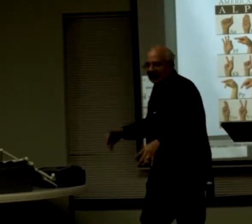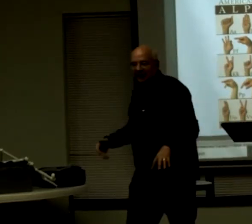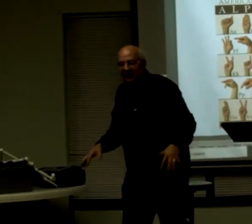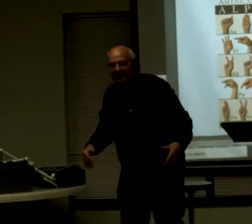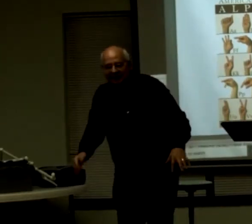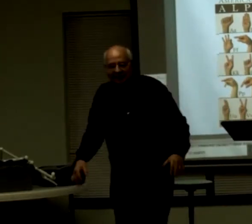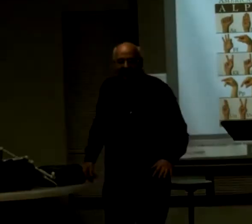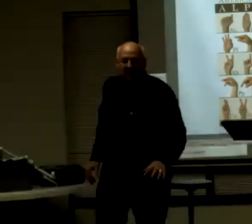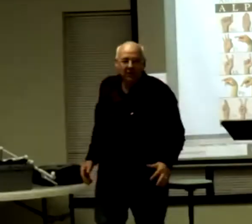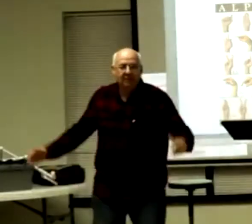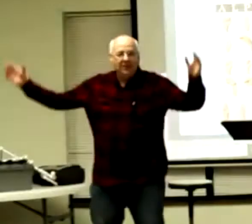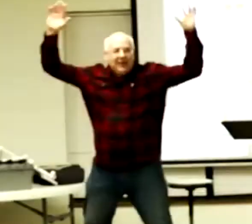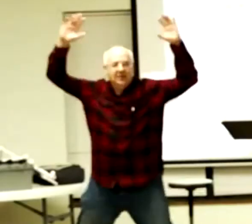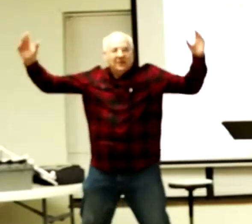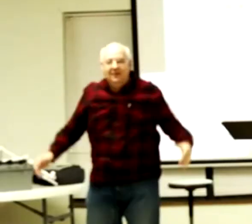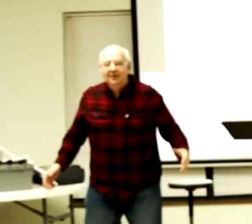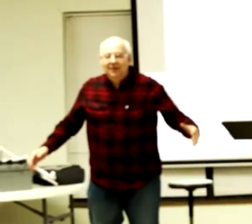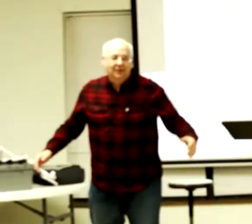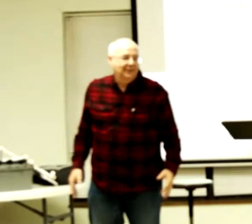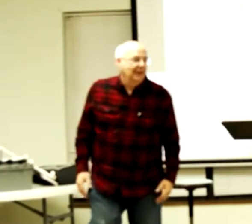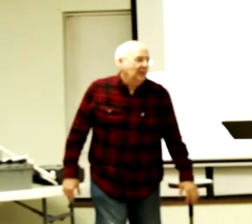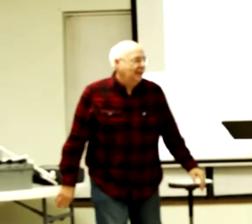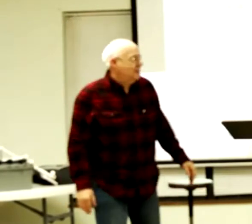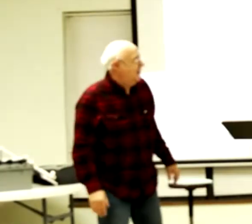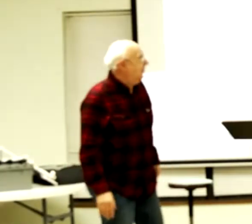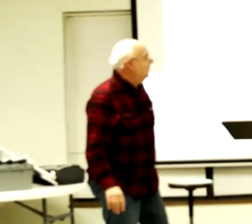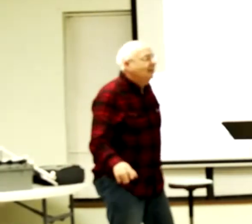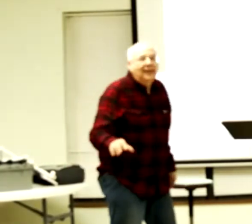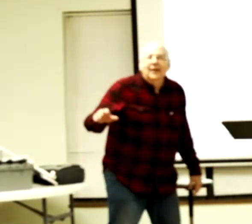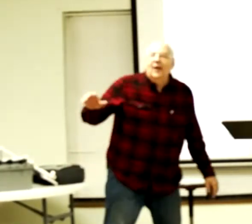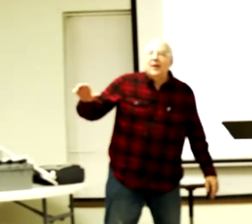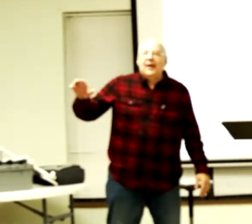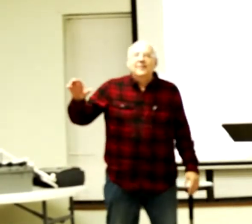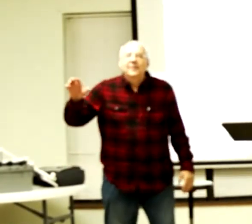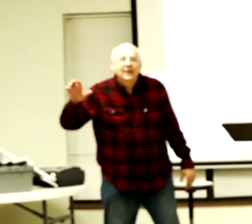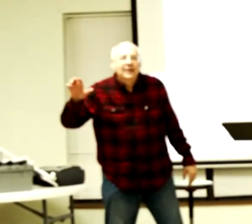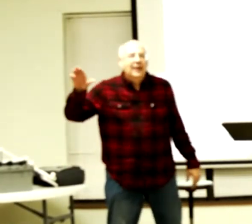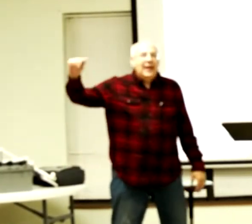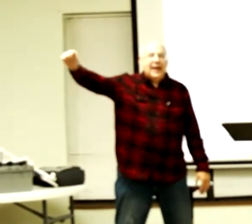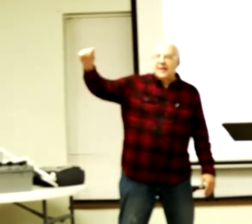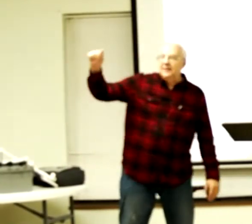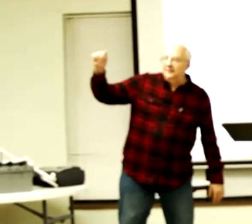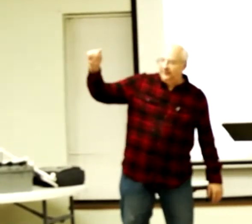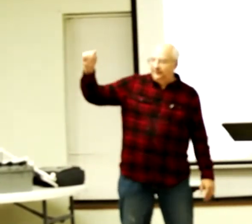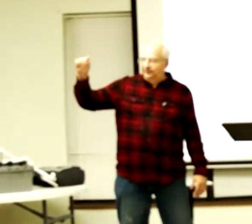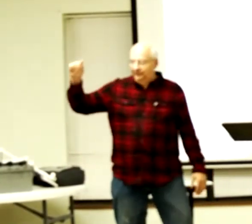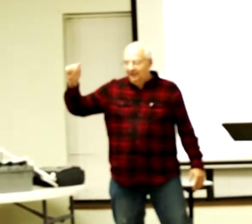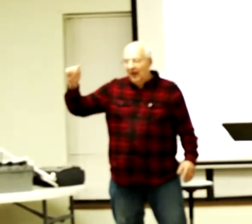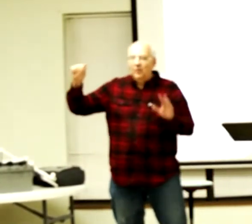right. Do jumping jacks. No, that probably doesn't help. Okay. A. Oh,